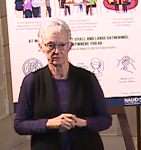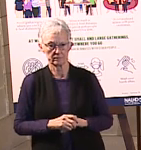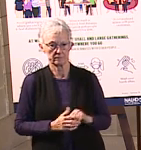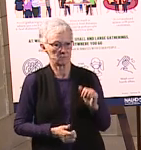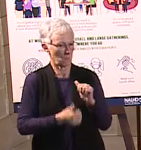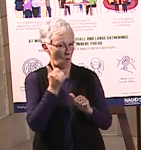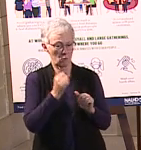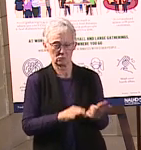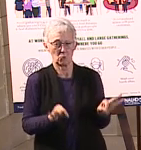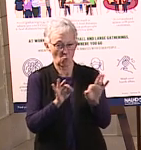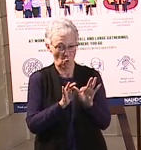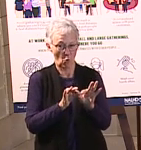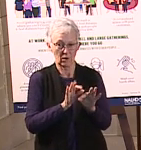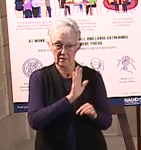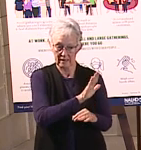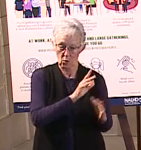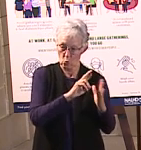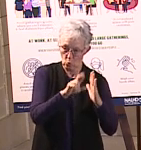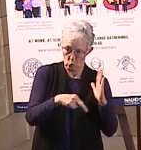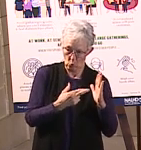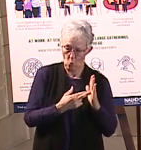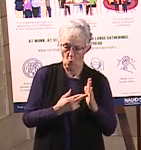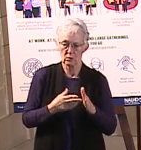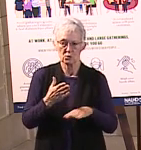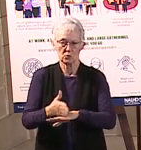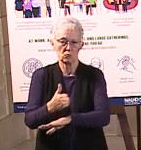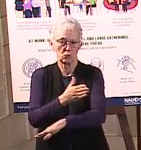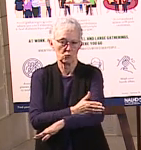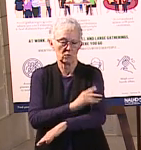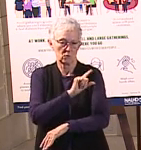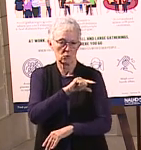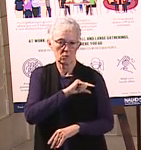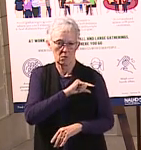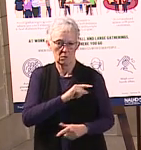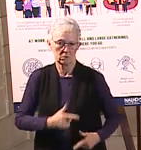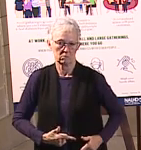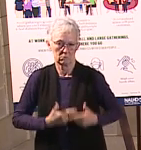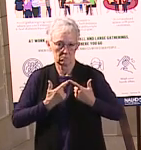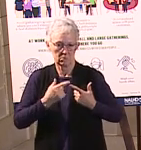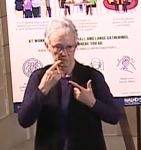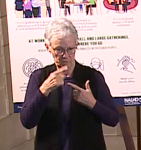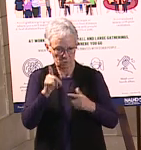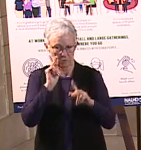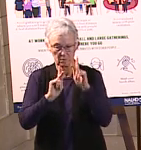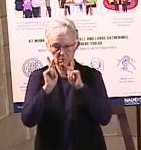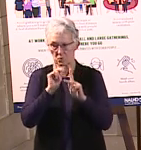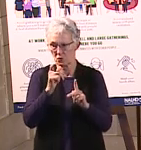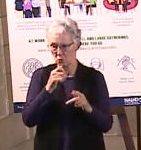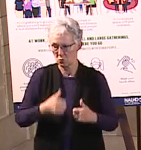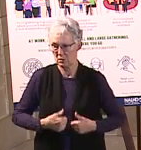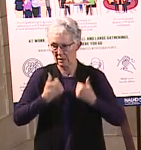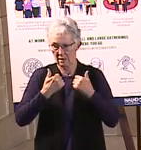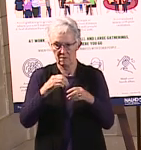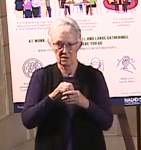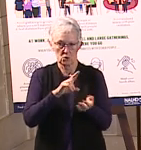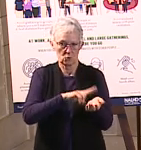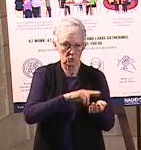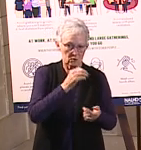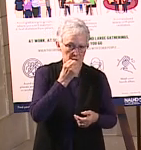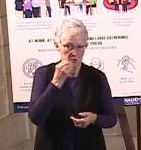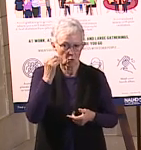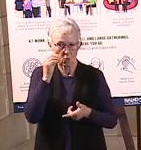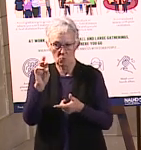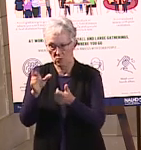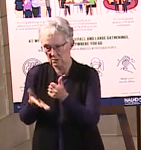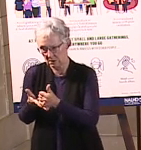help promote the quality of life for residents, and that's what we're all trying to achieve in our facilities throughout the